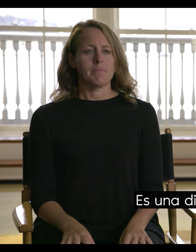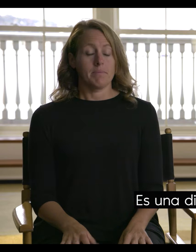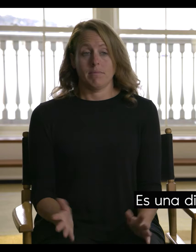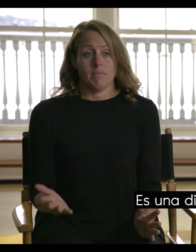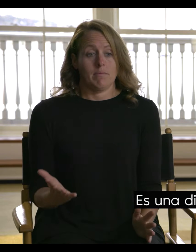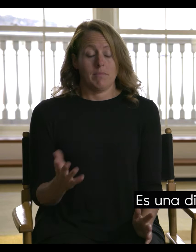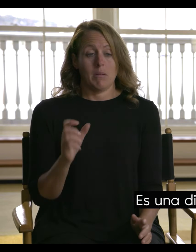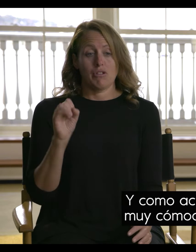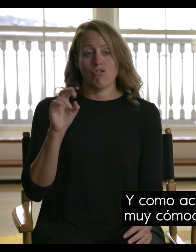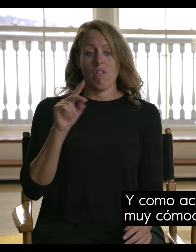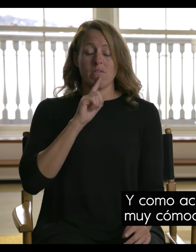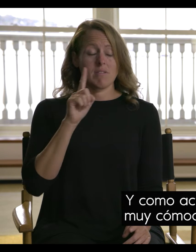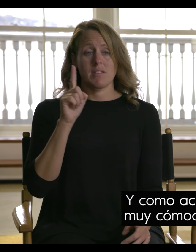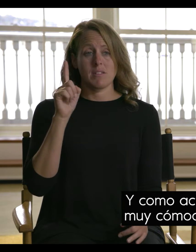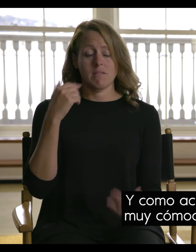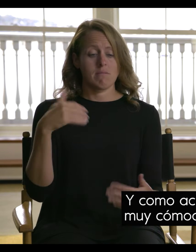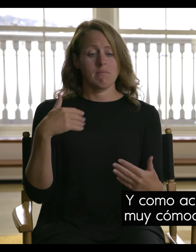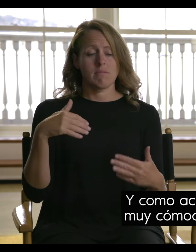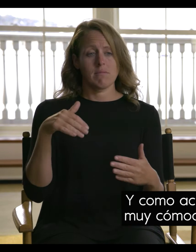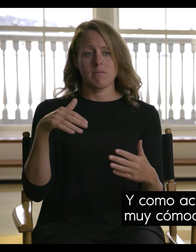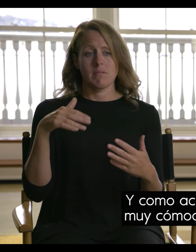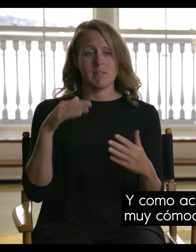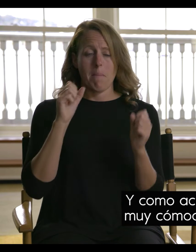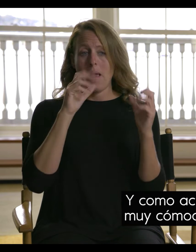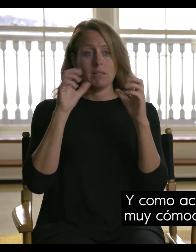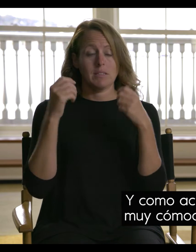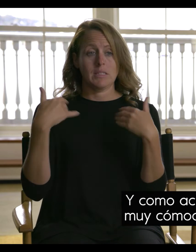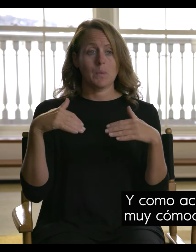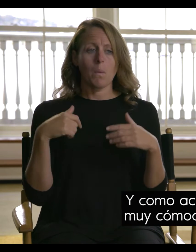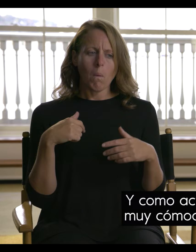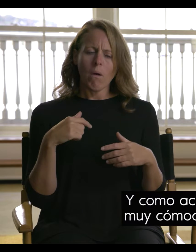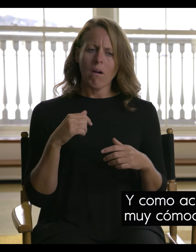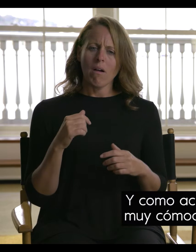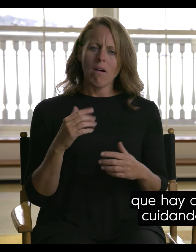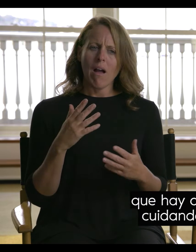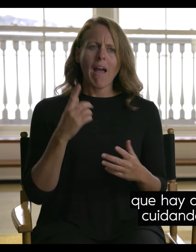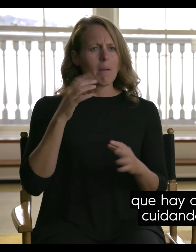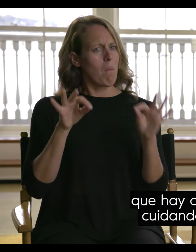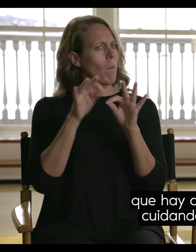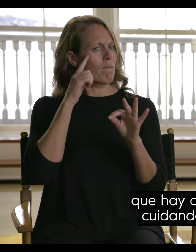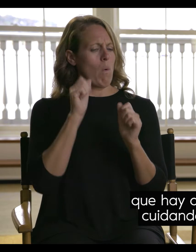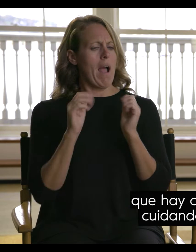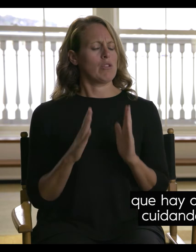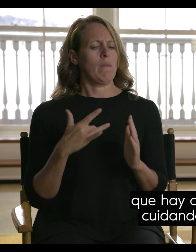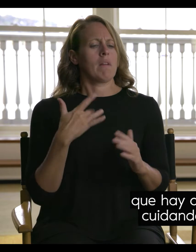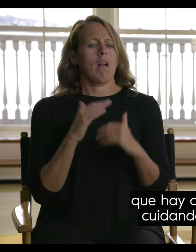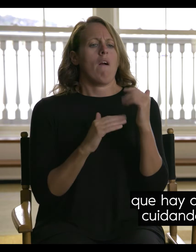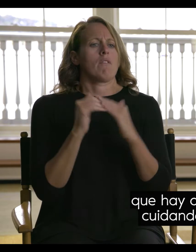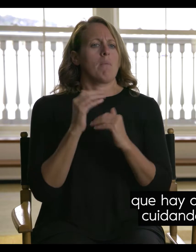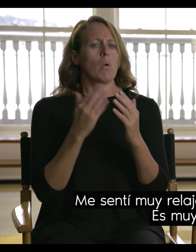She's an amazing director. And I've, as an actor, you feel really comfortable when you know someone is taking